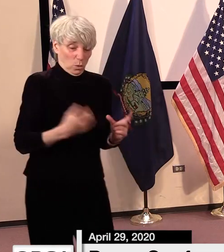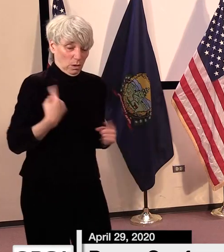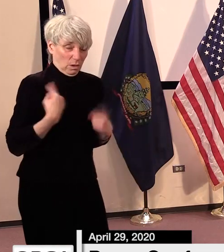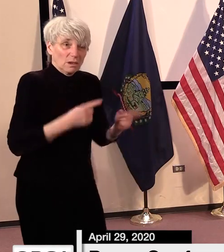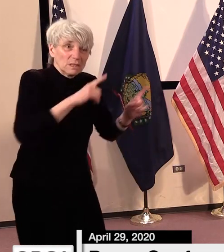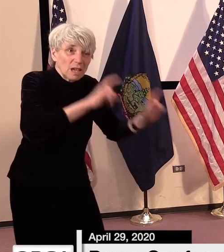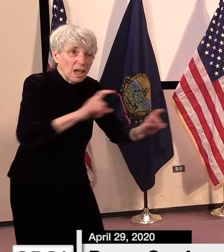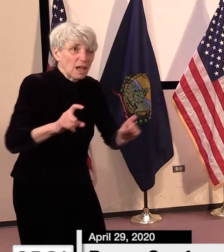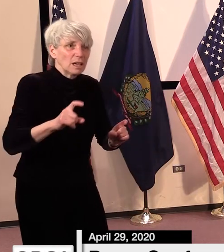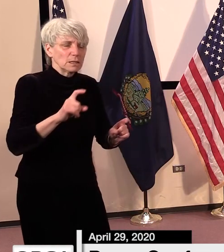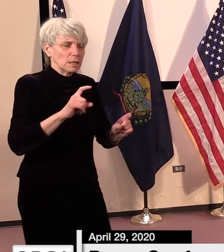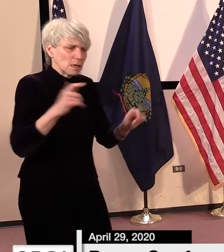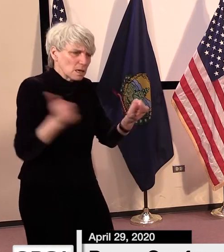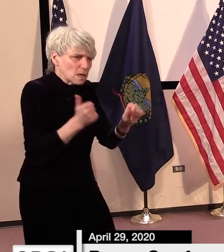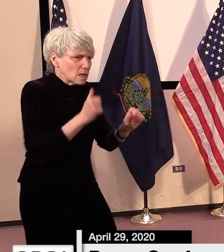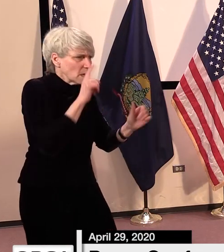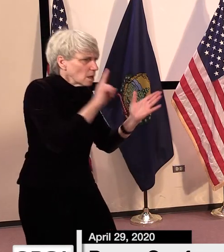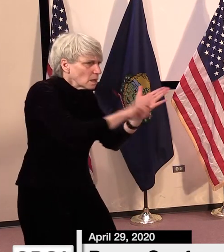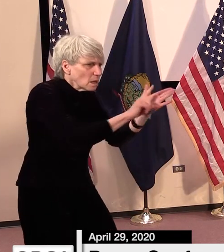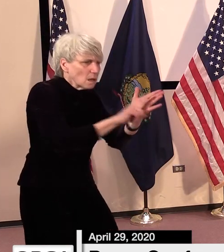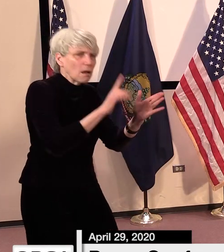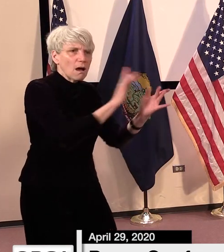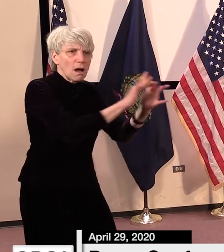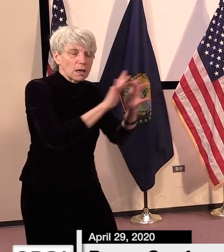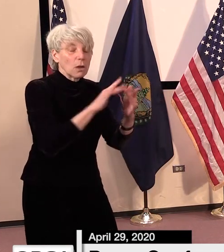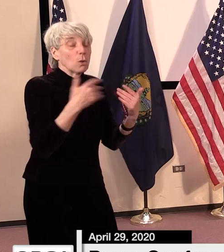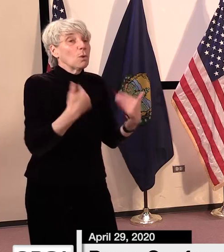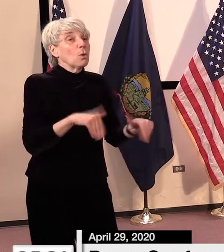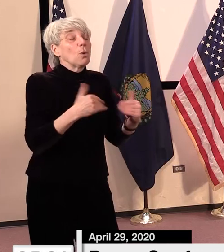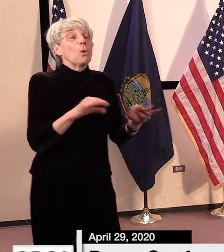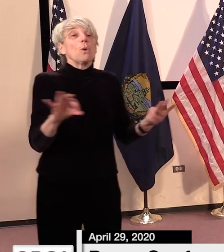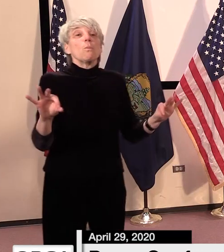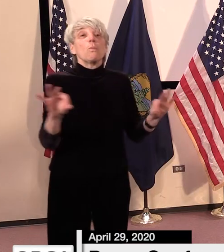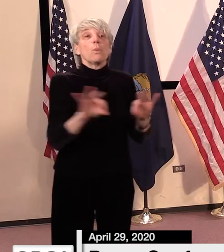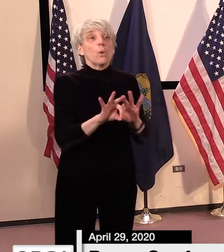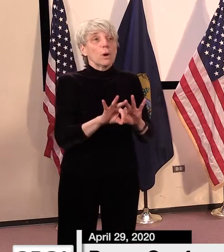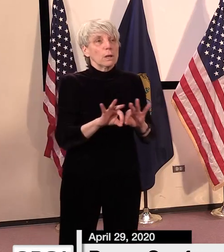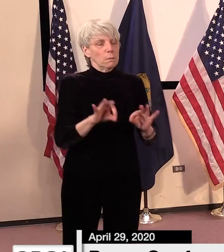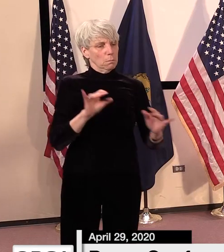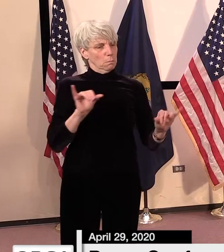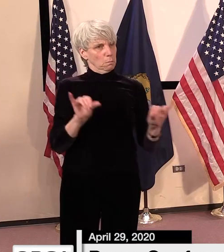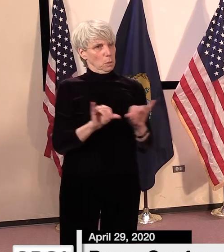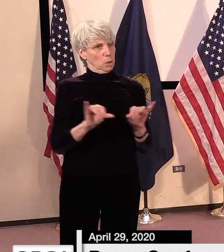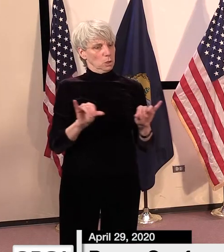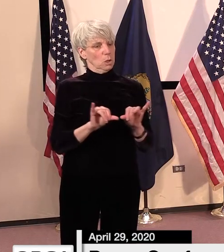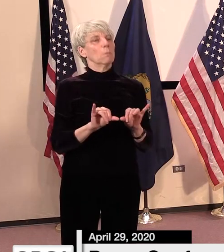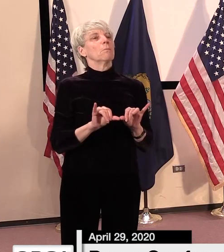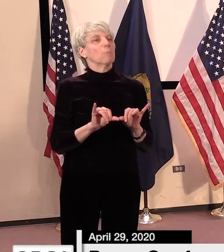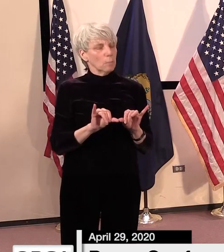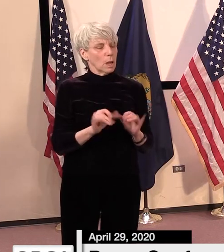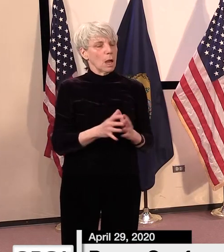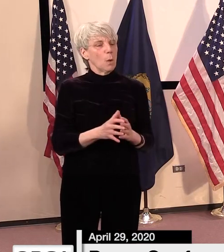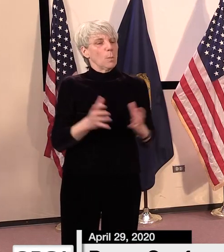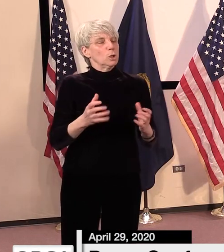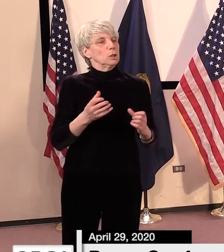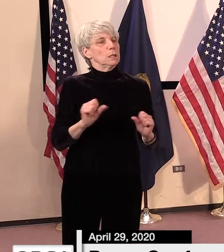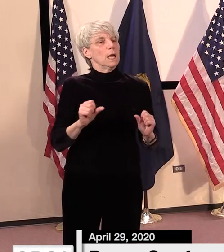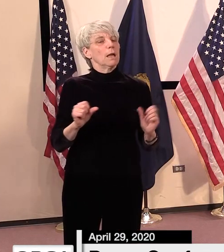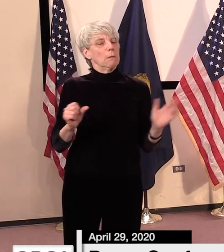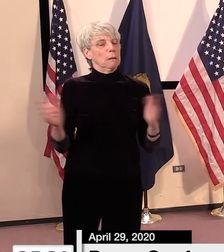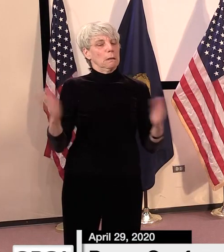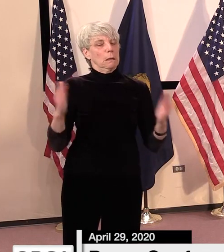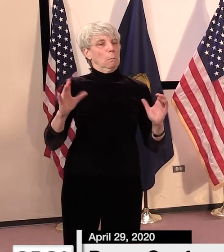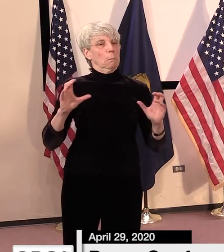and testing is going to be important so that we can measure as we move along, how can we continue to put people back to